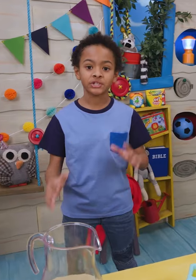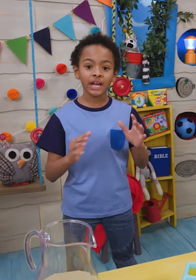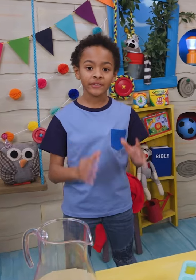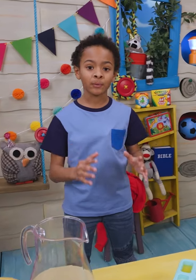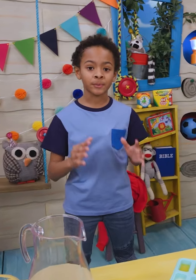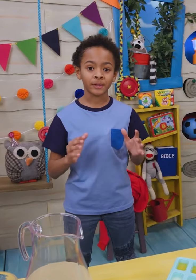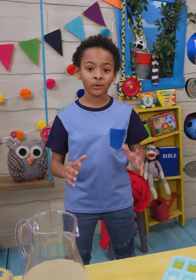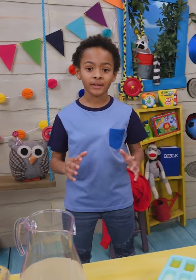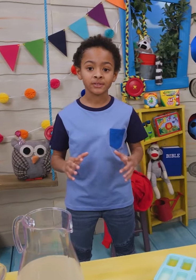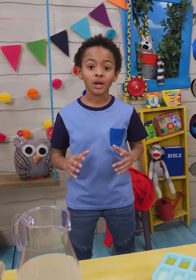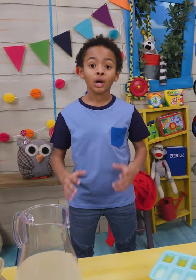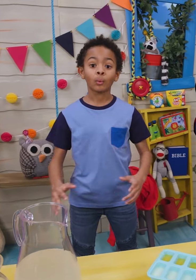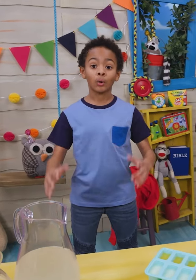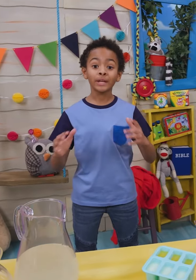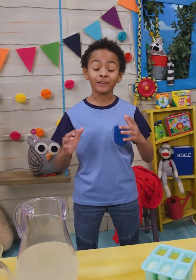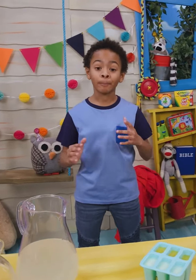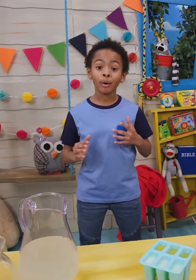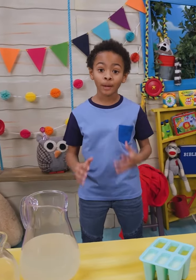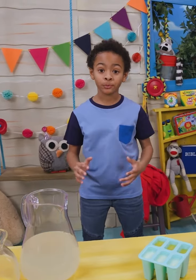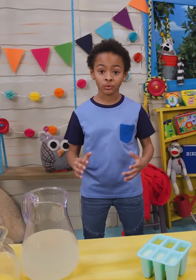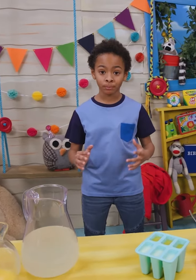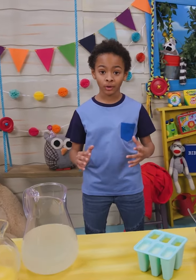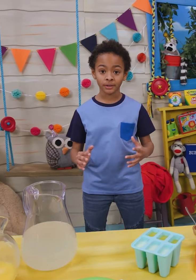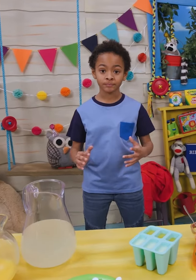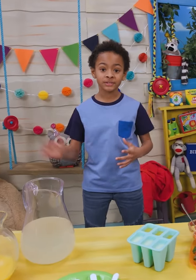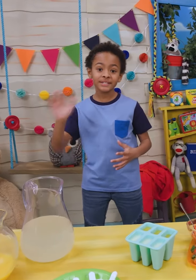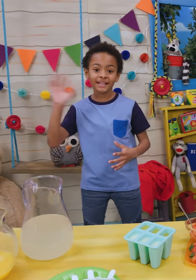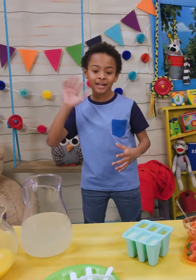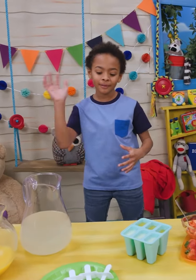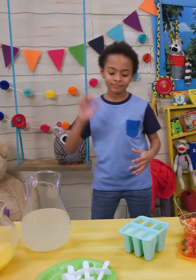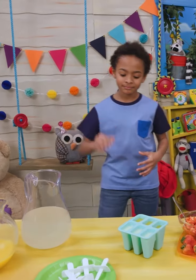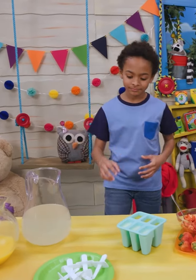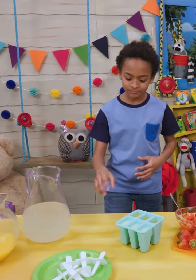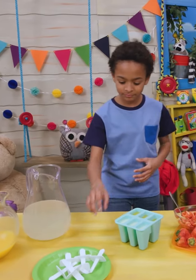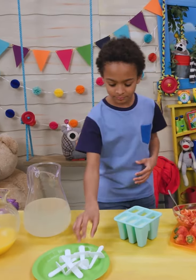share that with my friends while we have a popsicle party see you next time